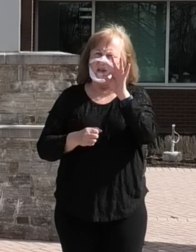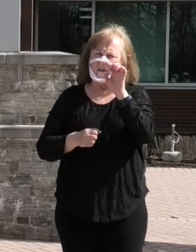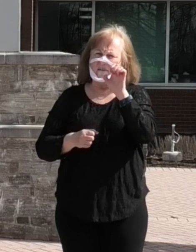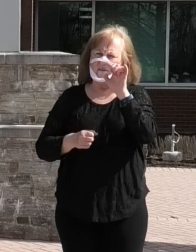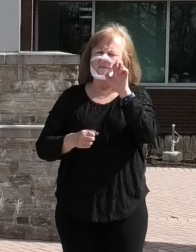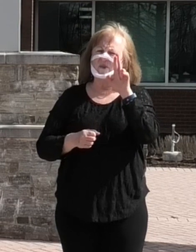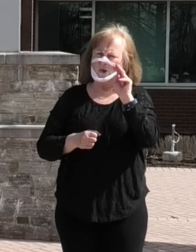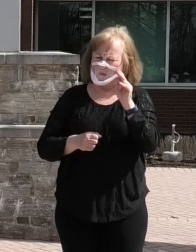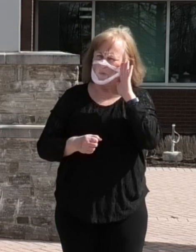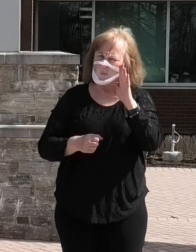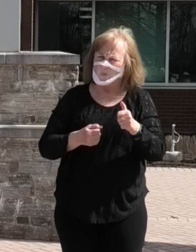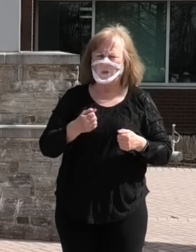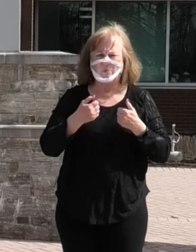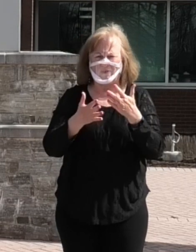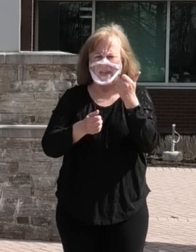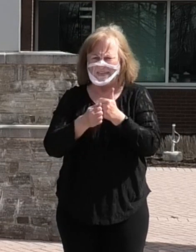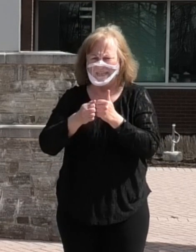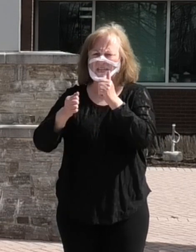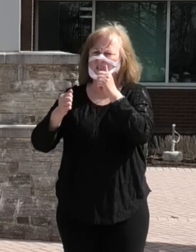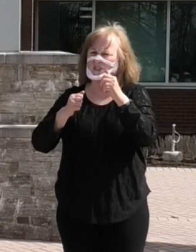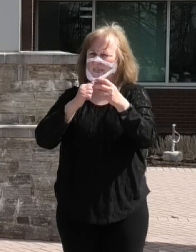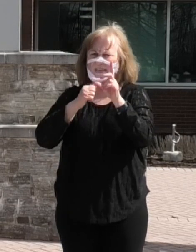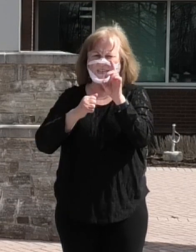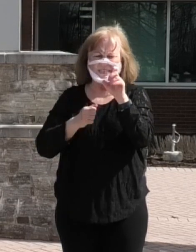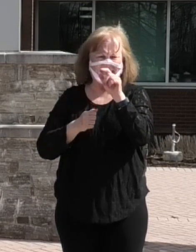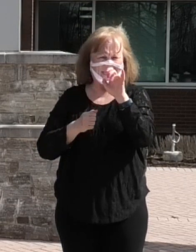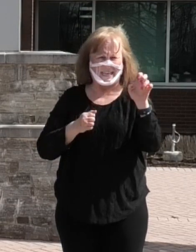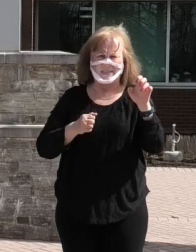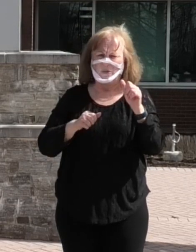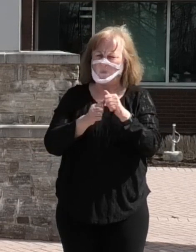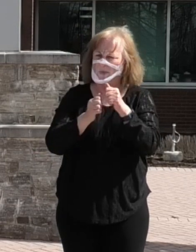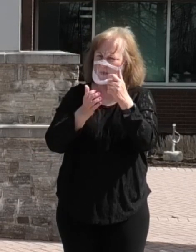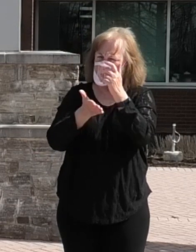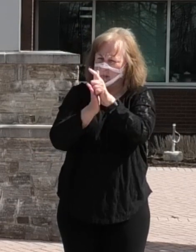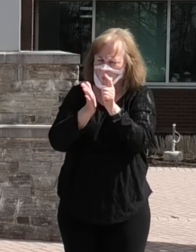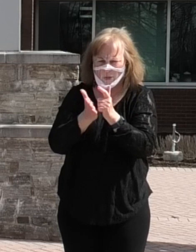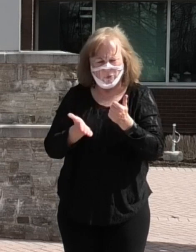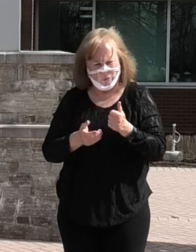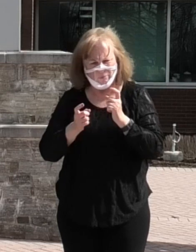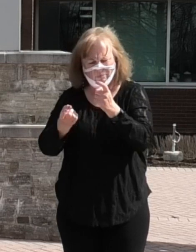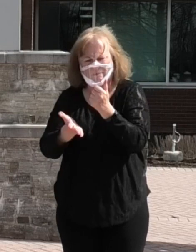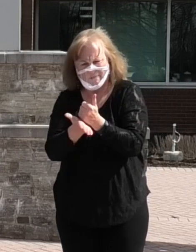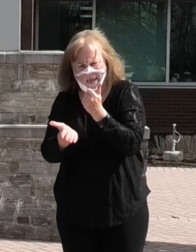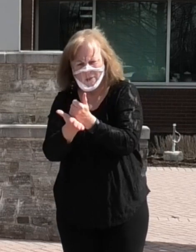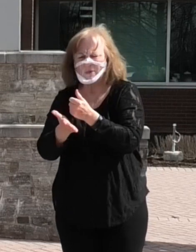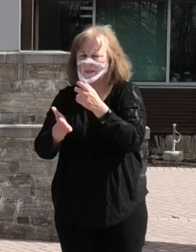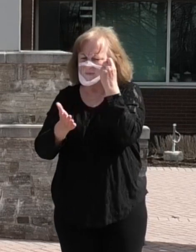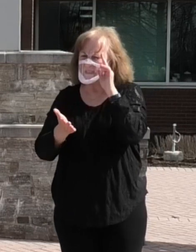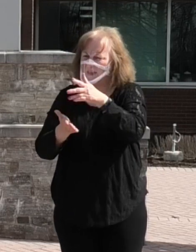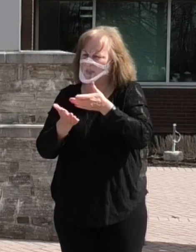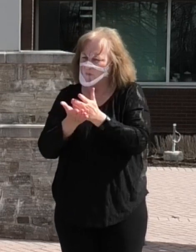each detainee with a consultation on their legal rights and representation.